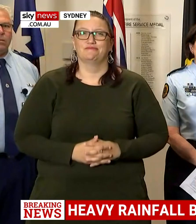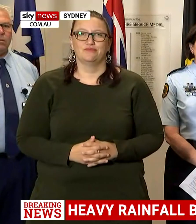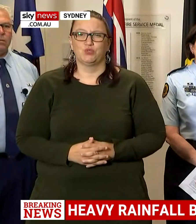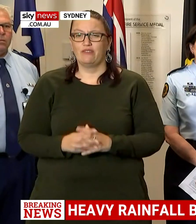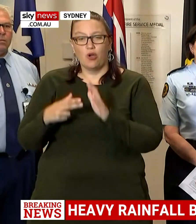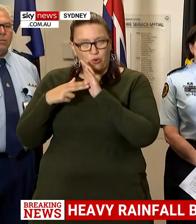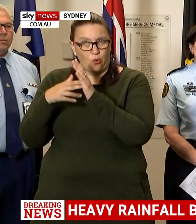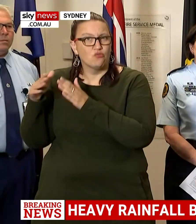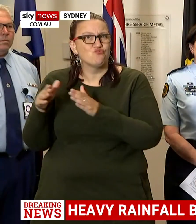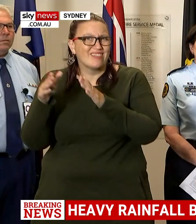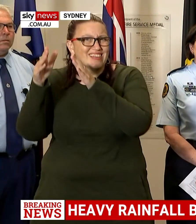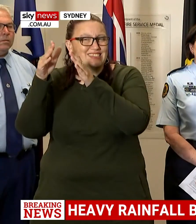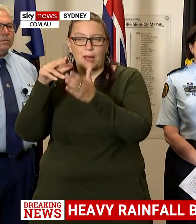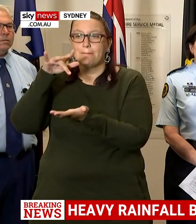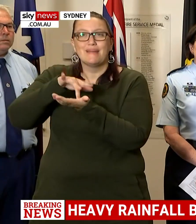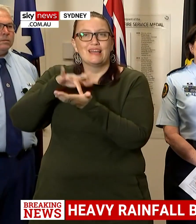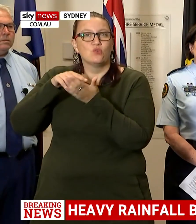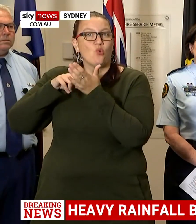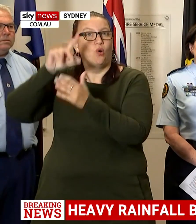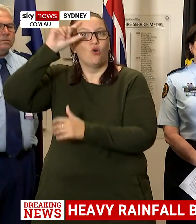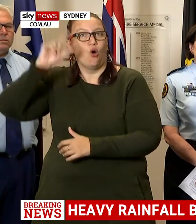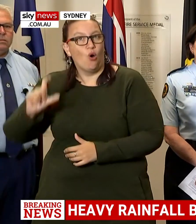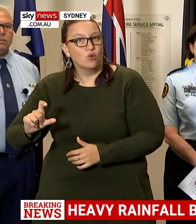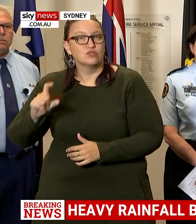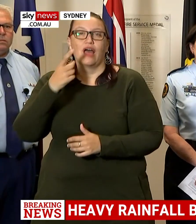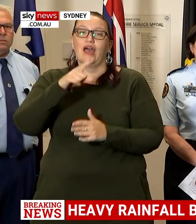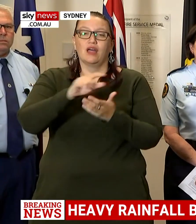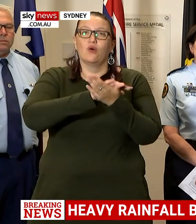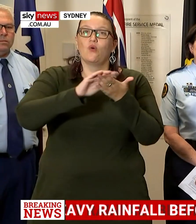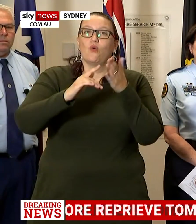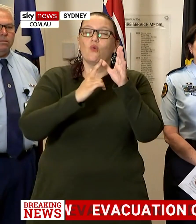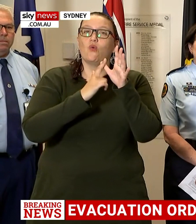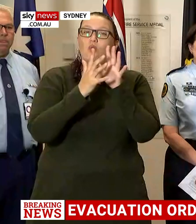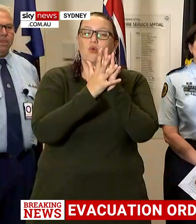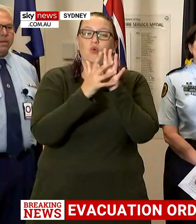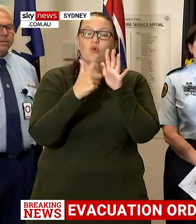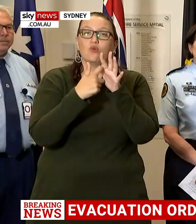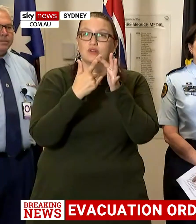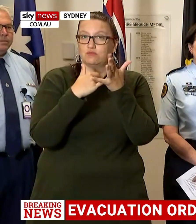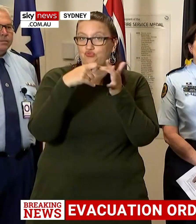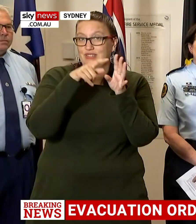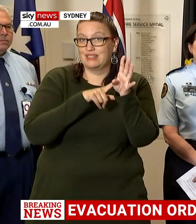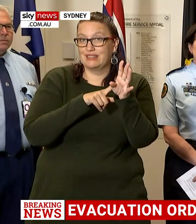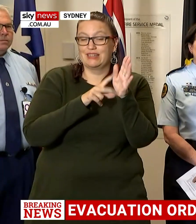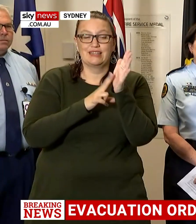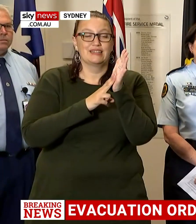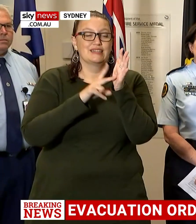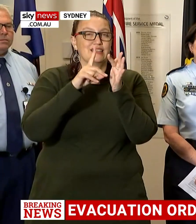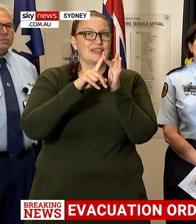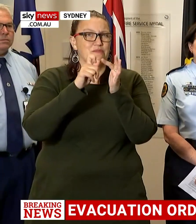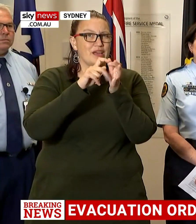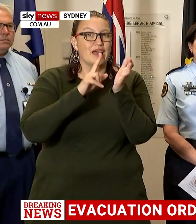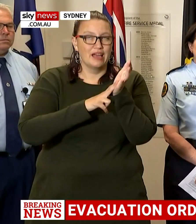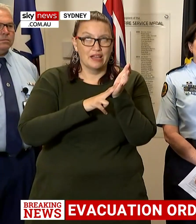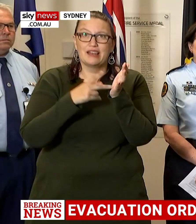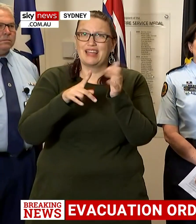mid-north coast, and obviously the Hawkesbury, Nepean and Western Sydney catchment areas where there's further evacuation alerts. The south coast